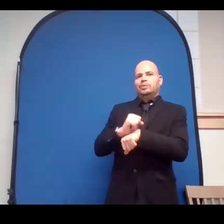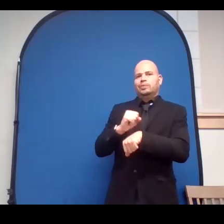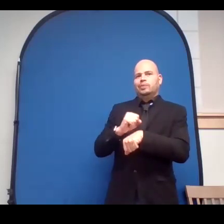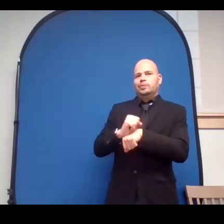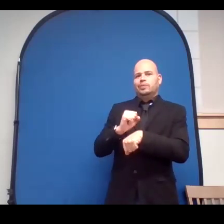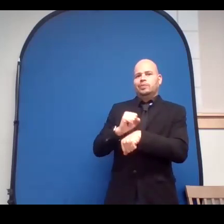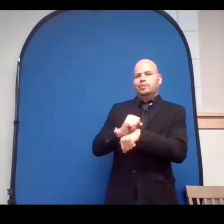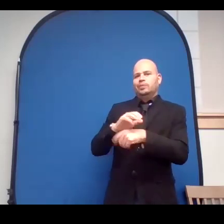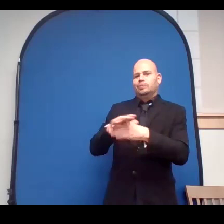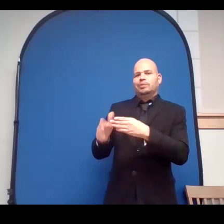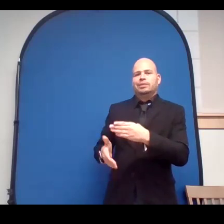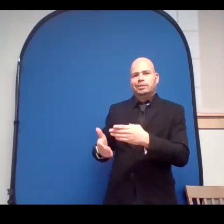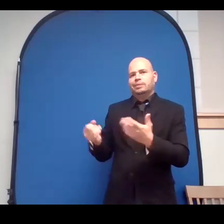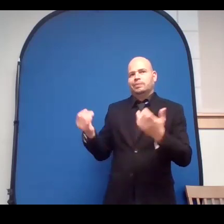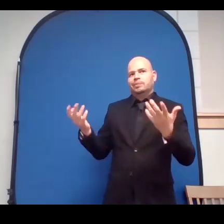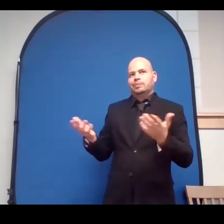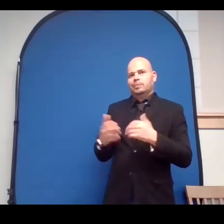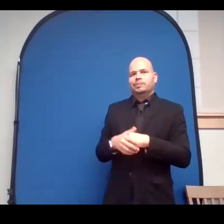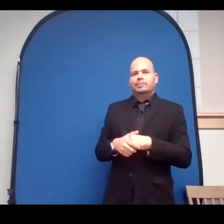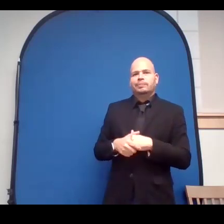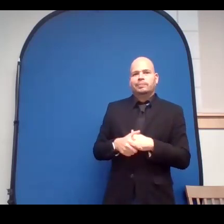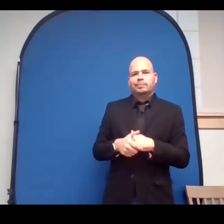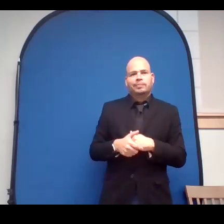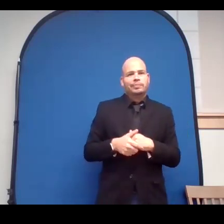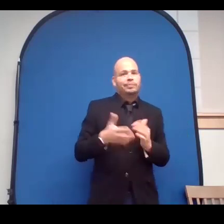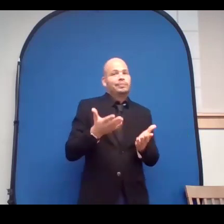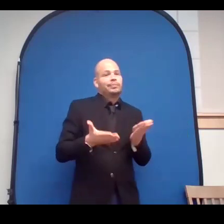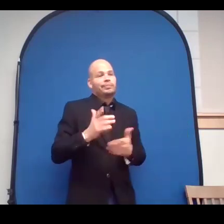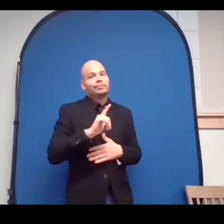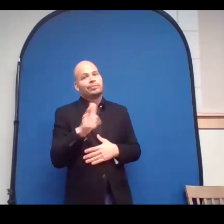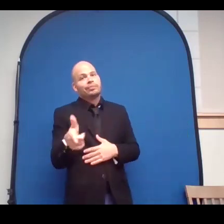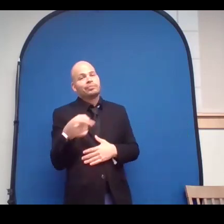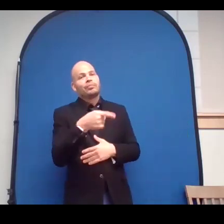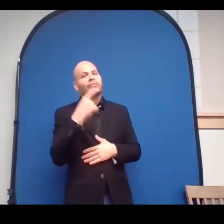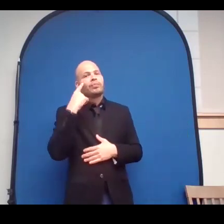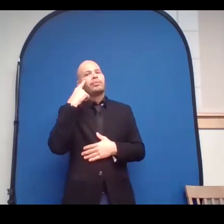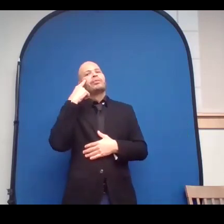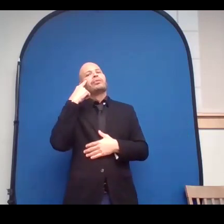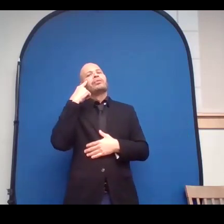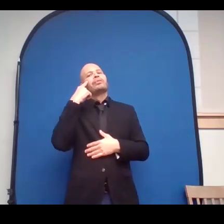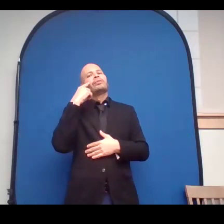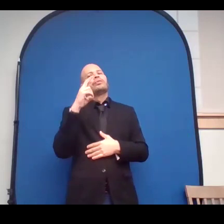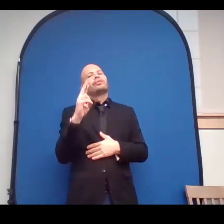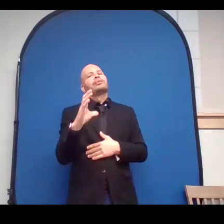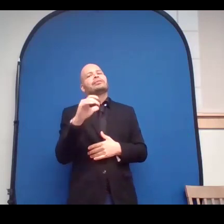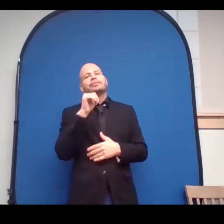But at some point, did you learn that Sergeant Carr did not show up at the base?